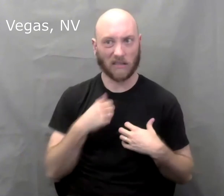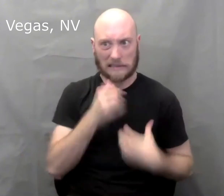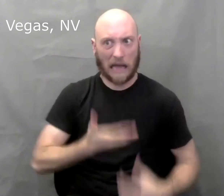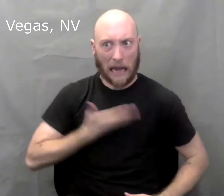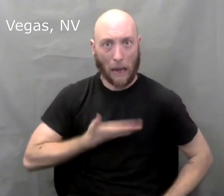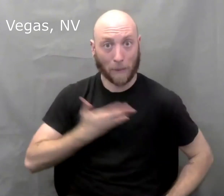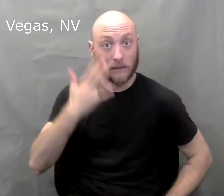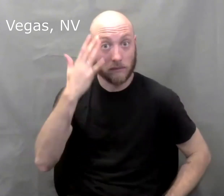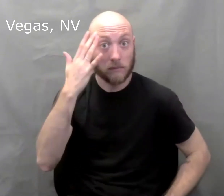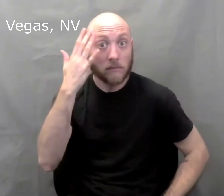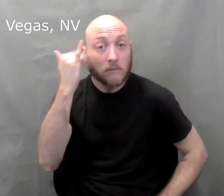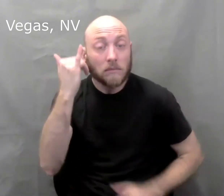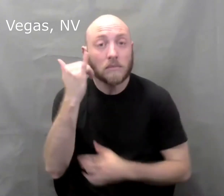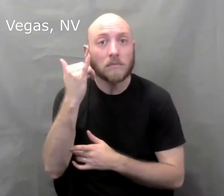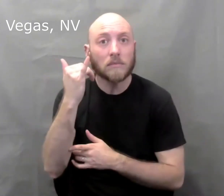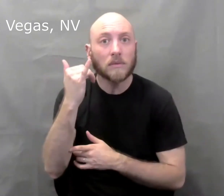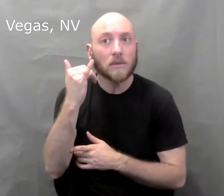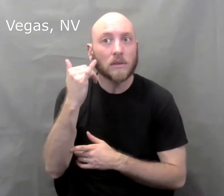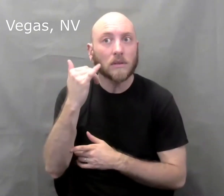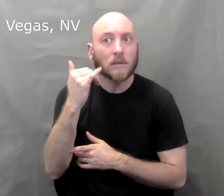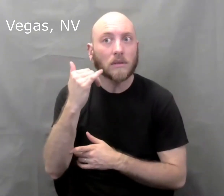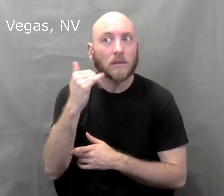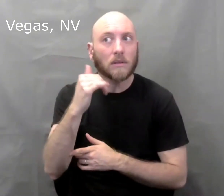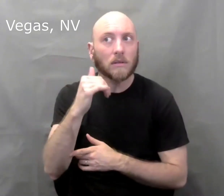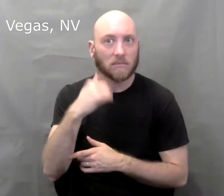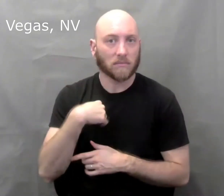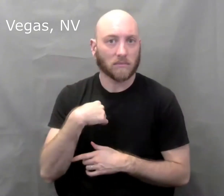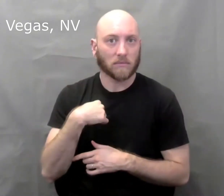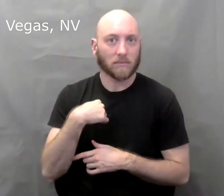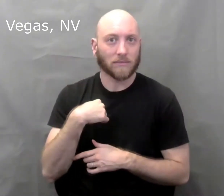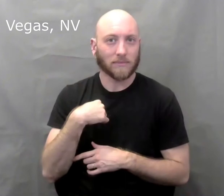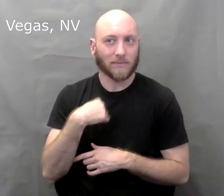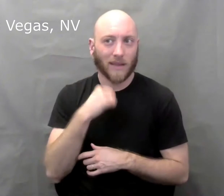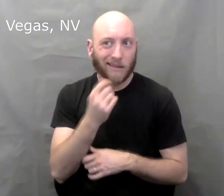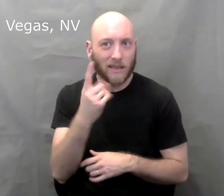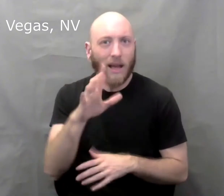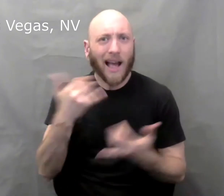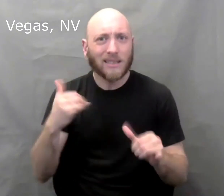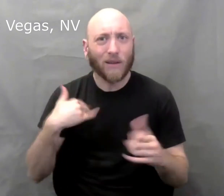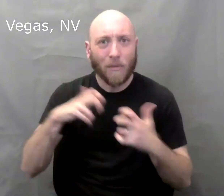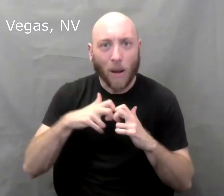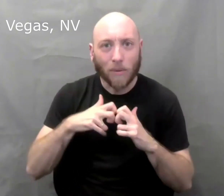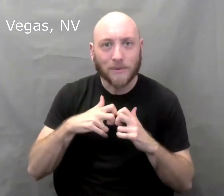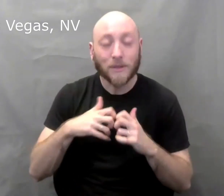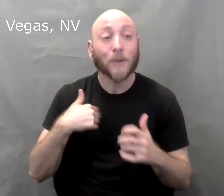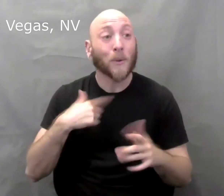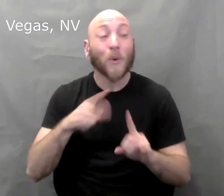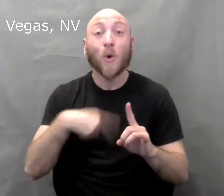because I didn't understand, I had all these issues still, right? So you take away the alcohol and I'm supposed to be